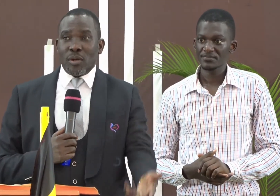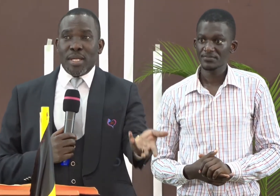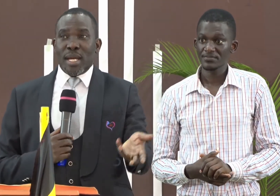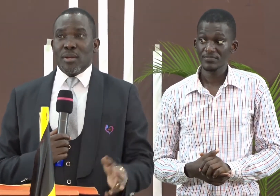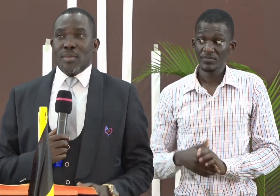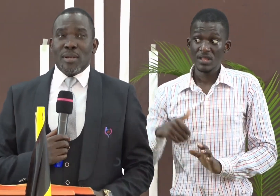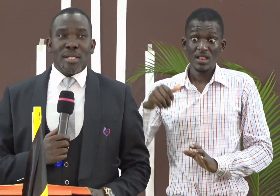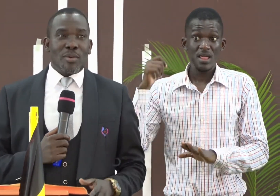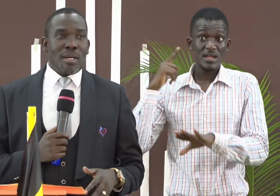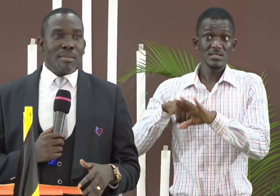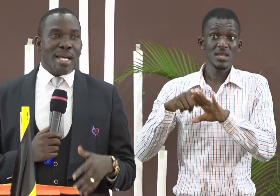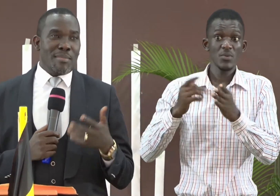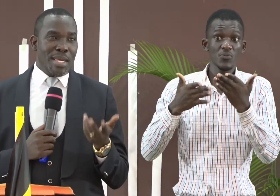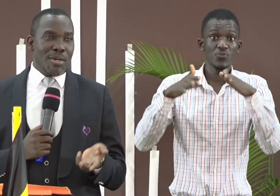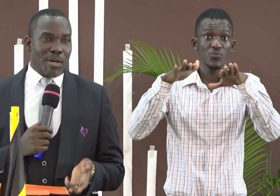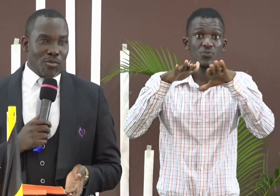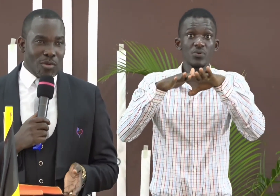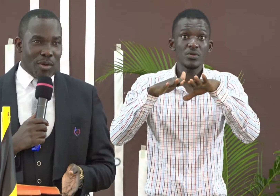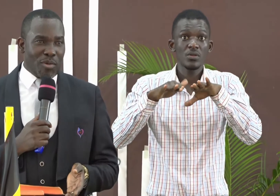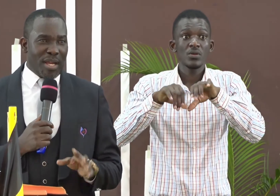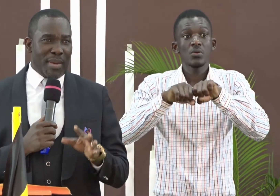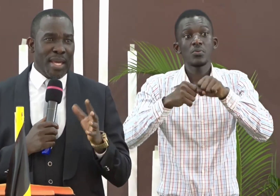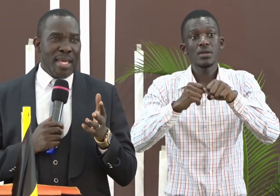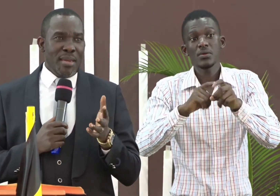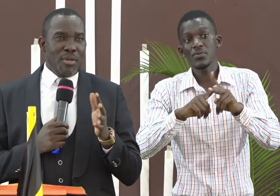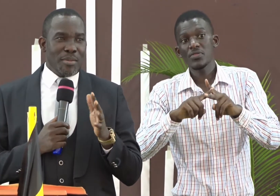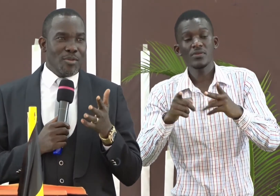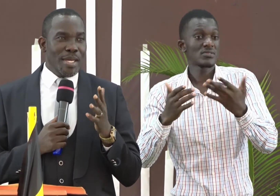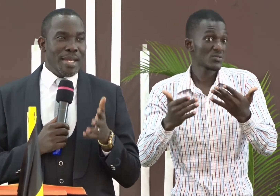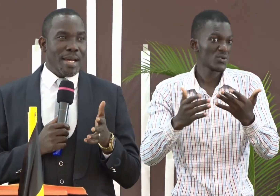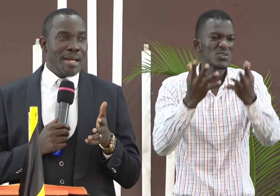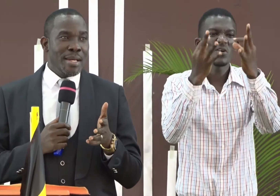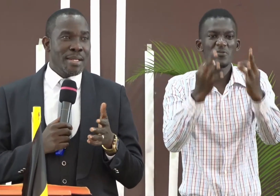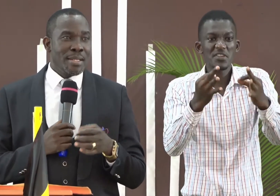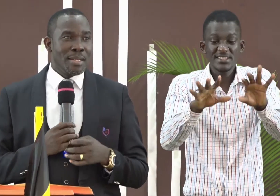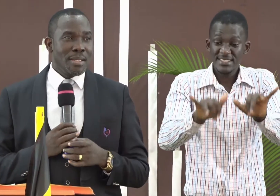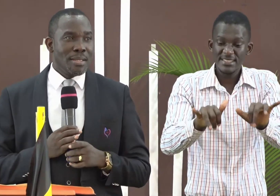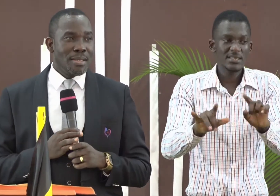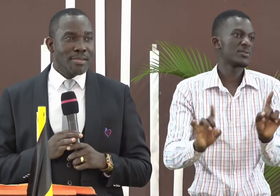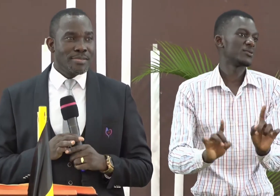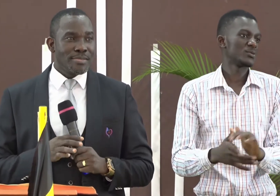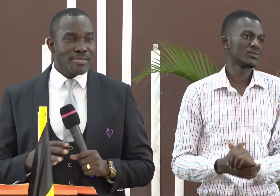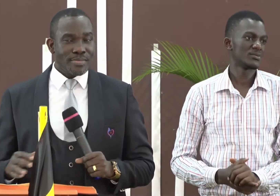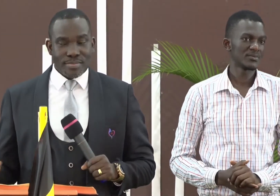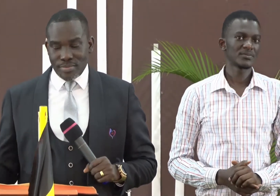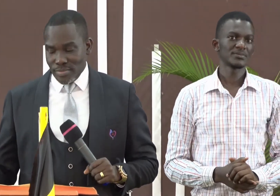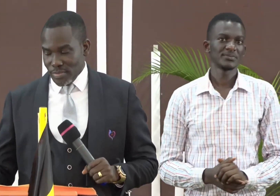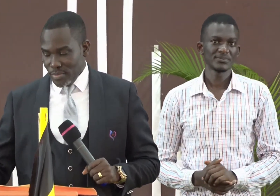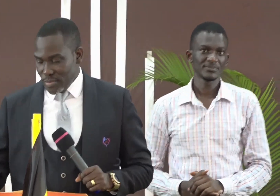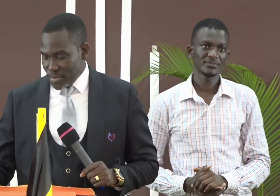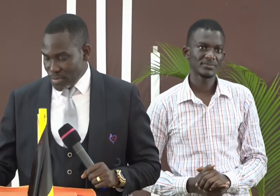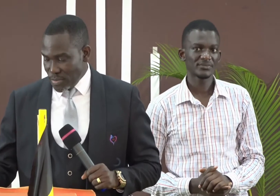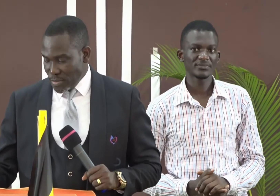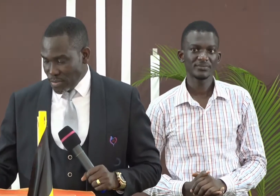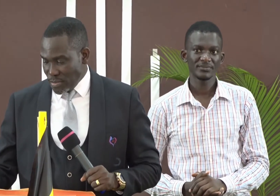Juzilwe wakole ndagano nebanatu bajimenya wene bakuduka kukwigamba ebiyote binywerera. But for you, when you made an agreement with